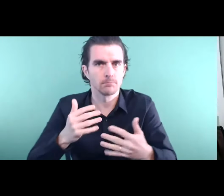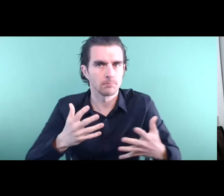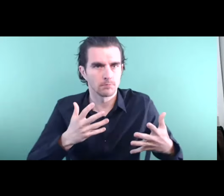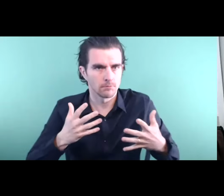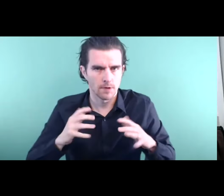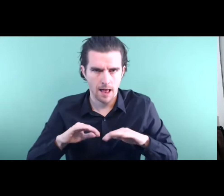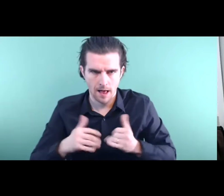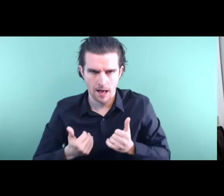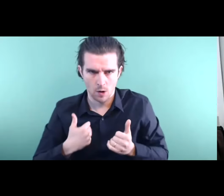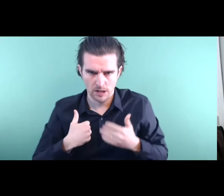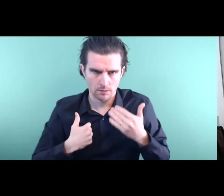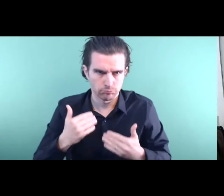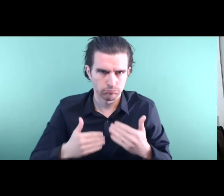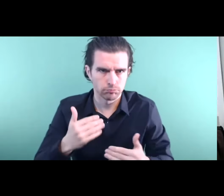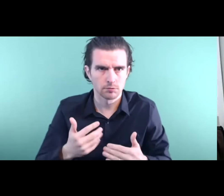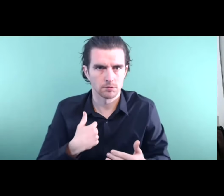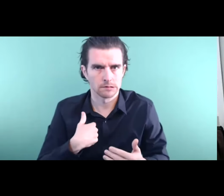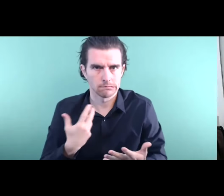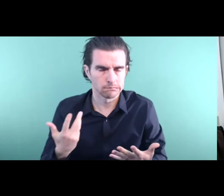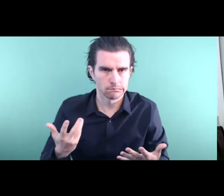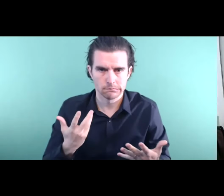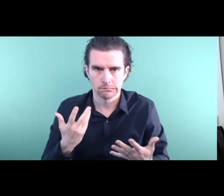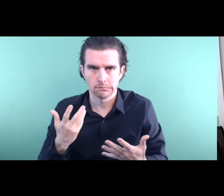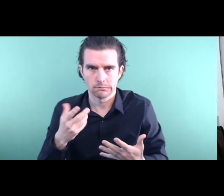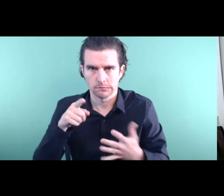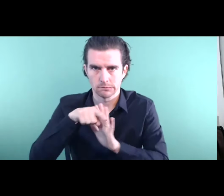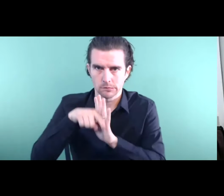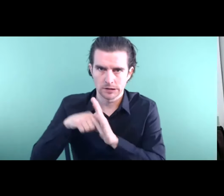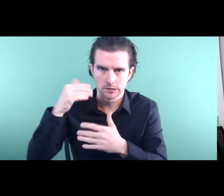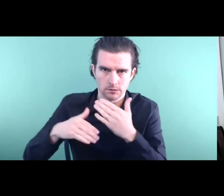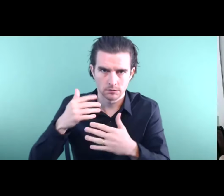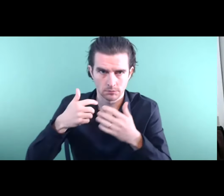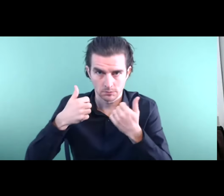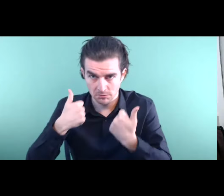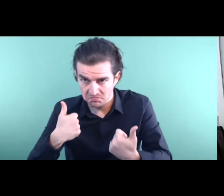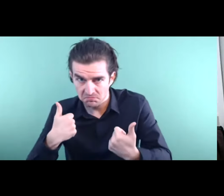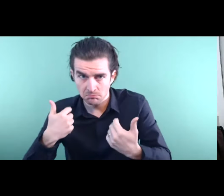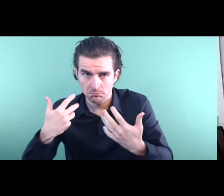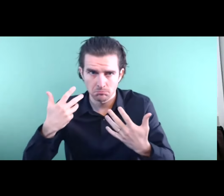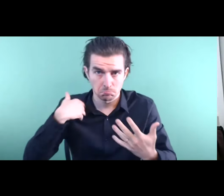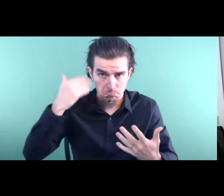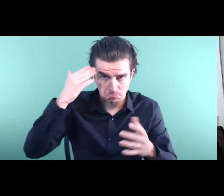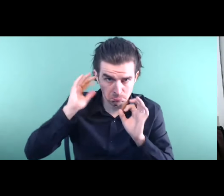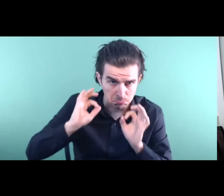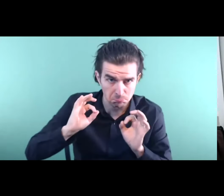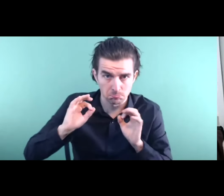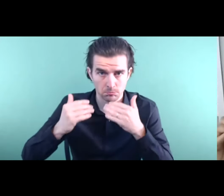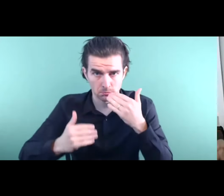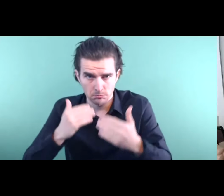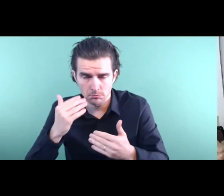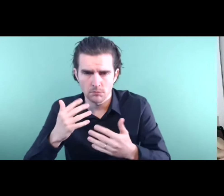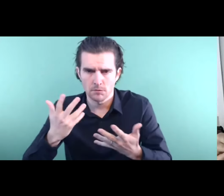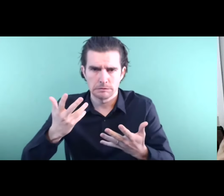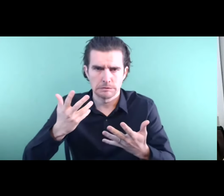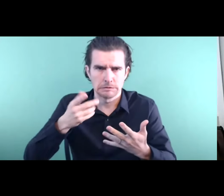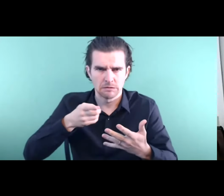instance, right? And so we are now in the position, and the disability community has this big challenge of not only raising the